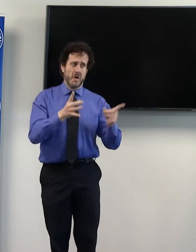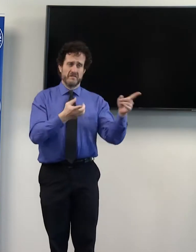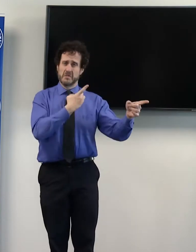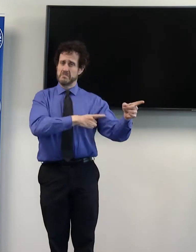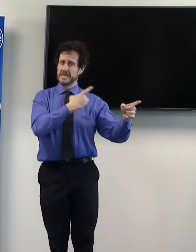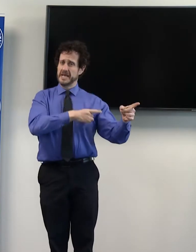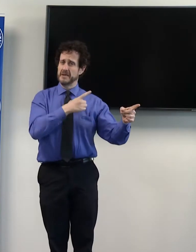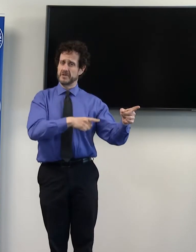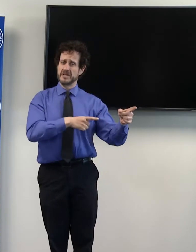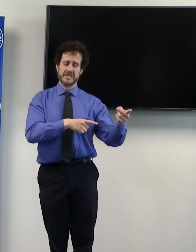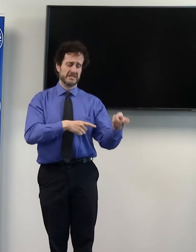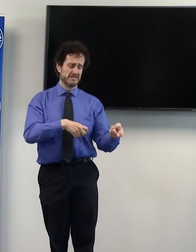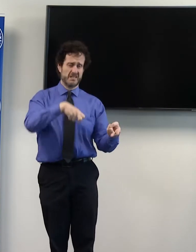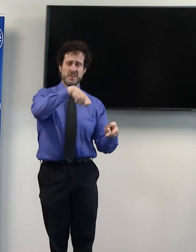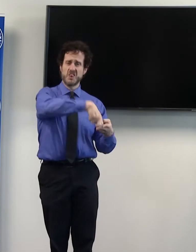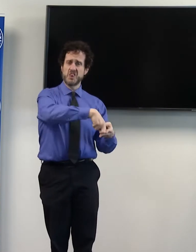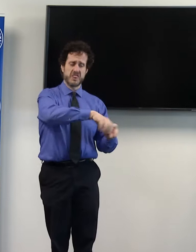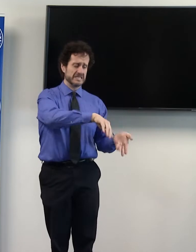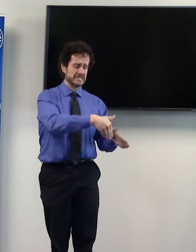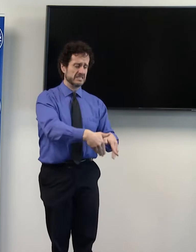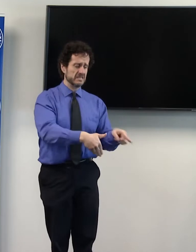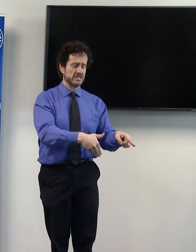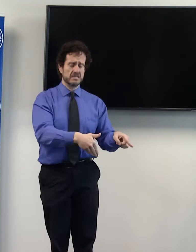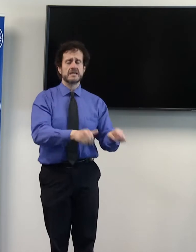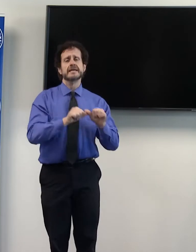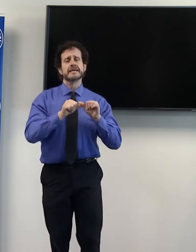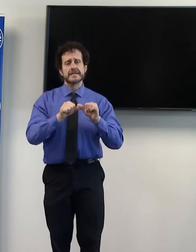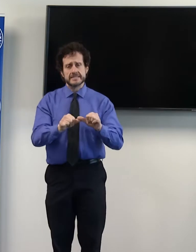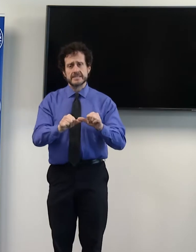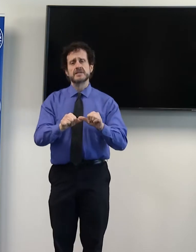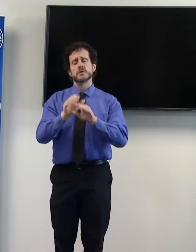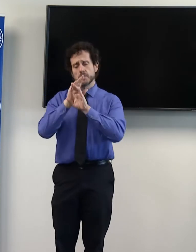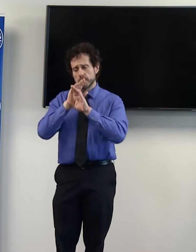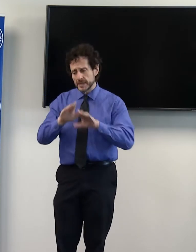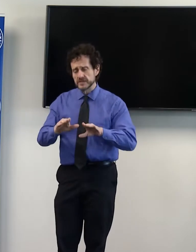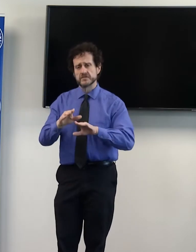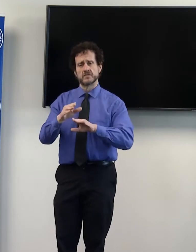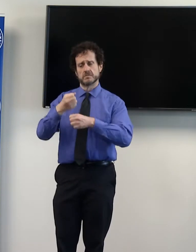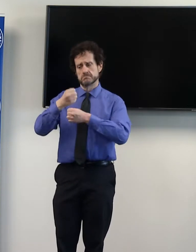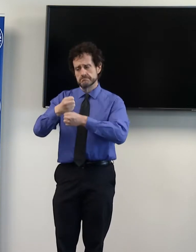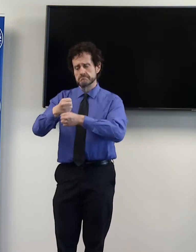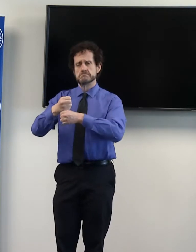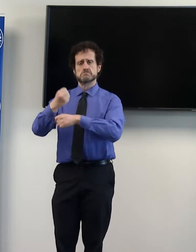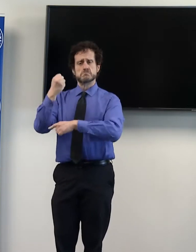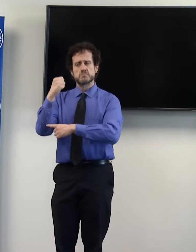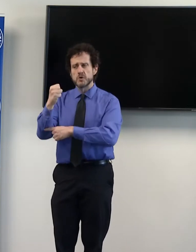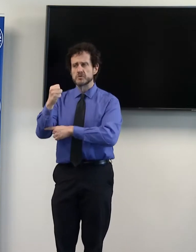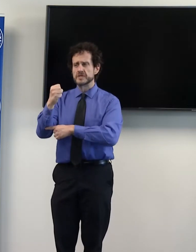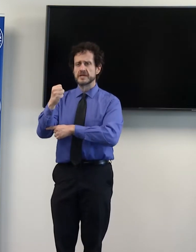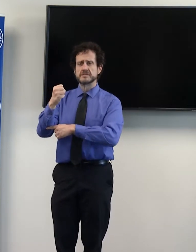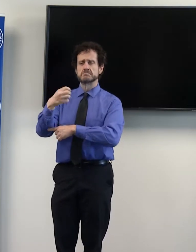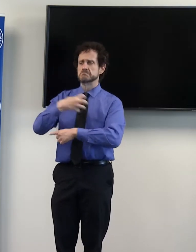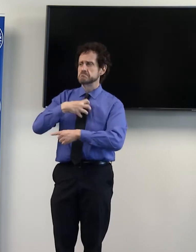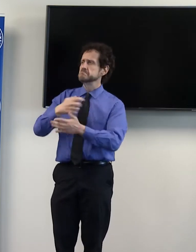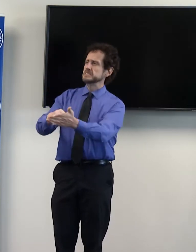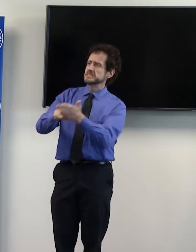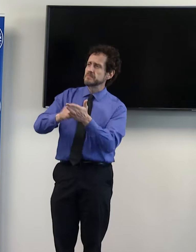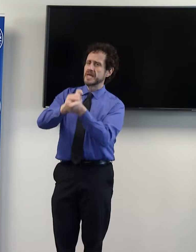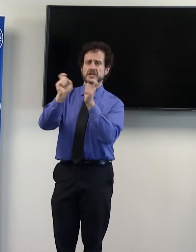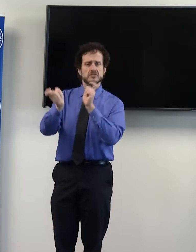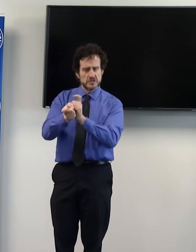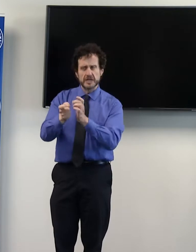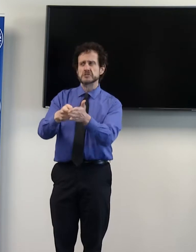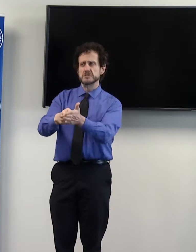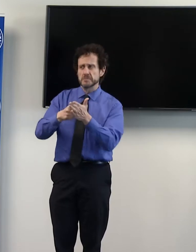Minneapolis, please continue your peaceful protesting to have these issues raised in the appropriate way so change can, in fact,